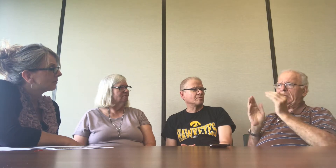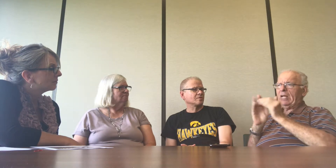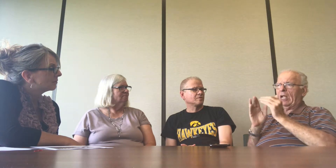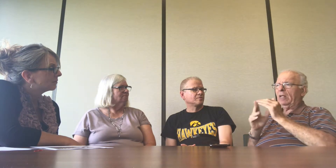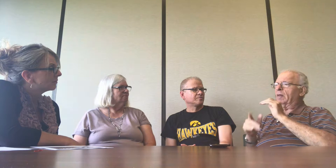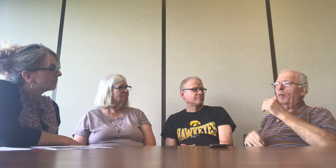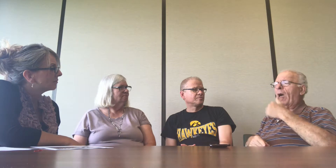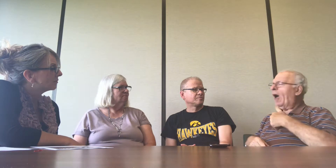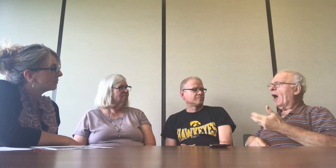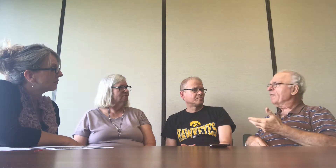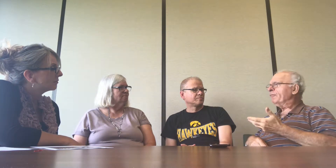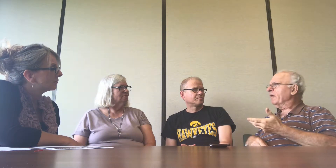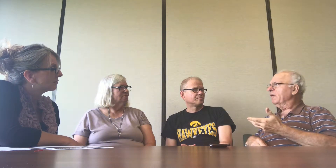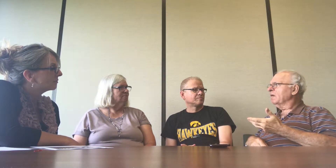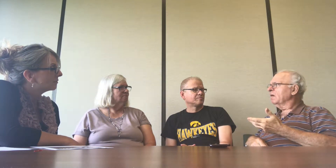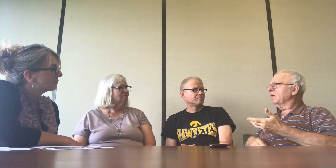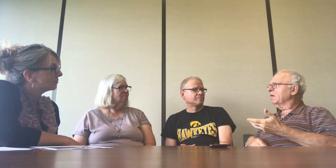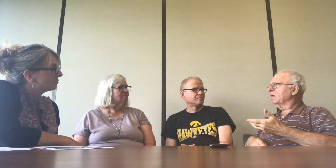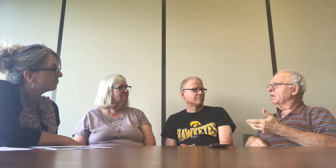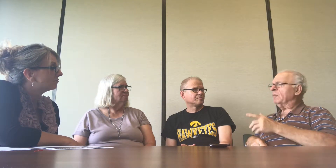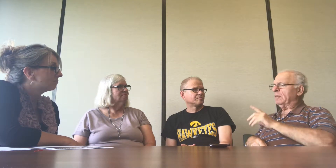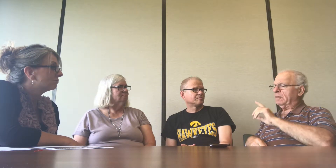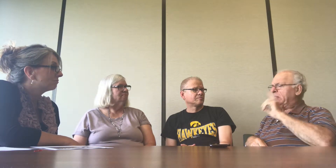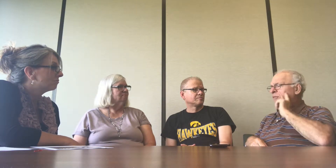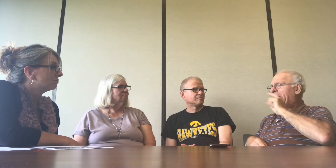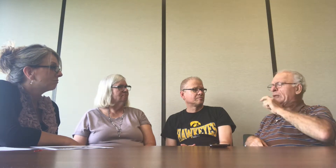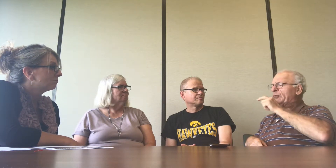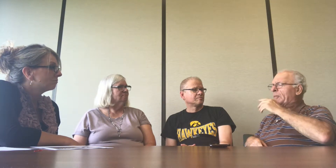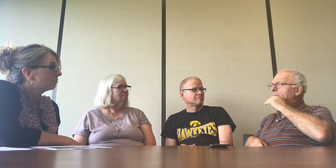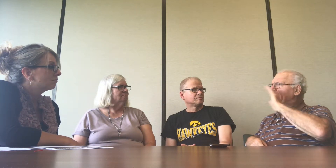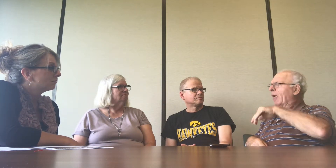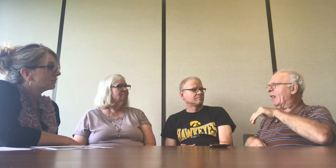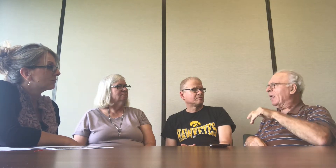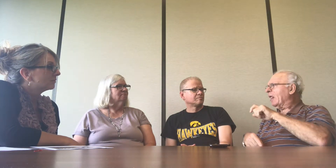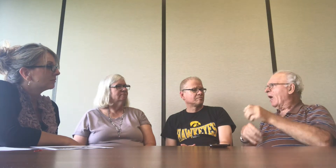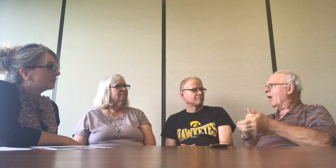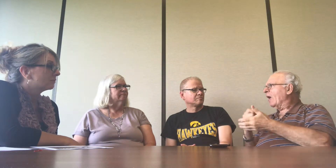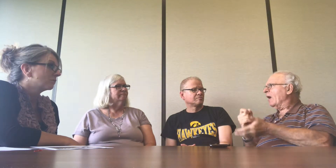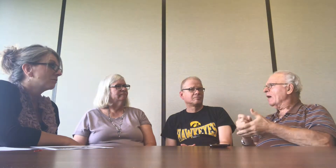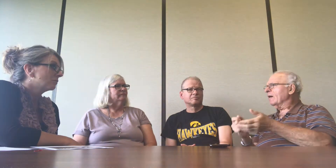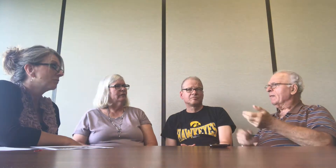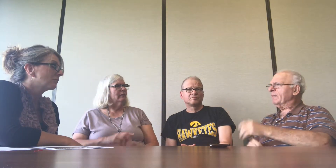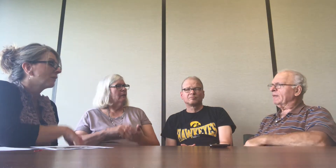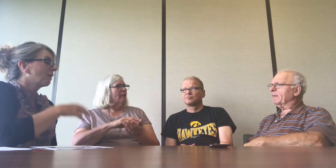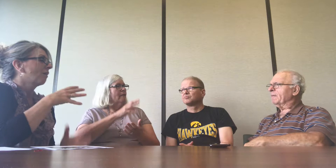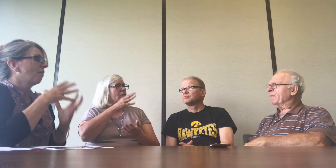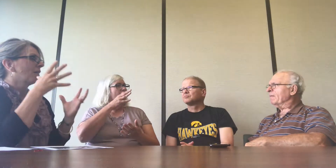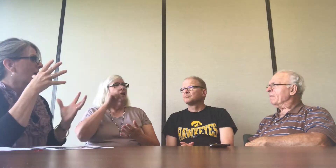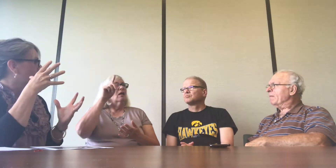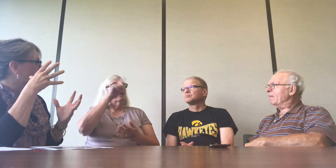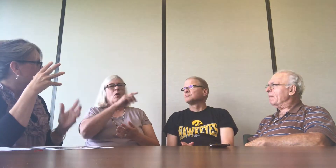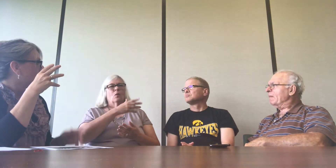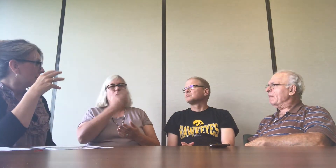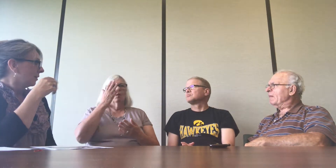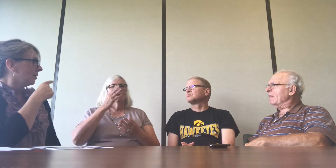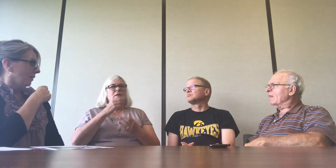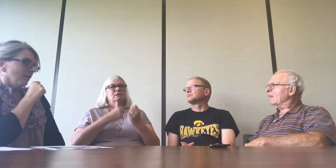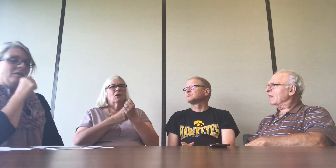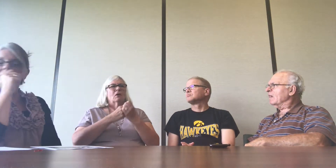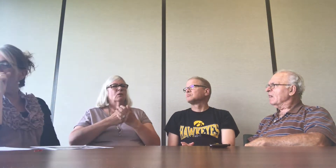but some in the smaller towns and rural areas don't have that, and there are some who really need help.